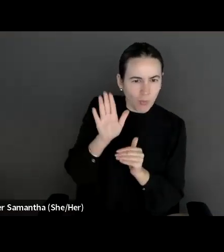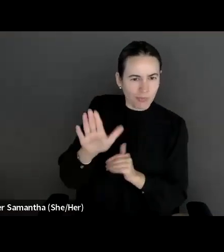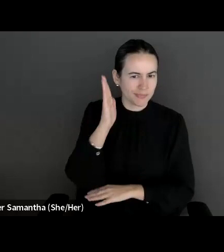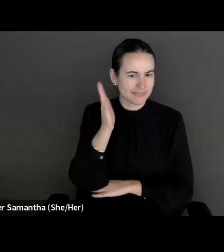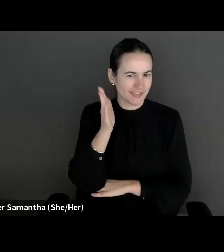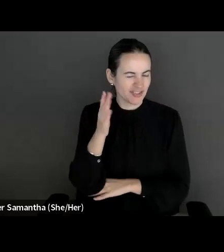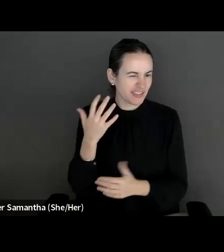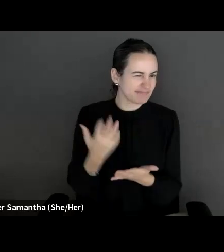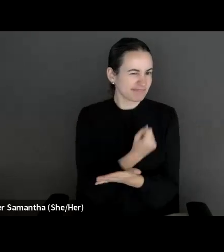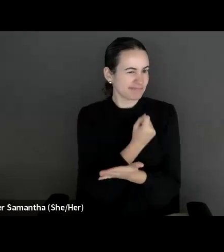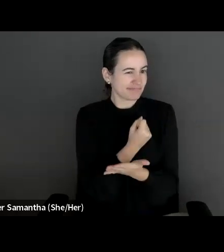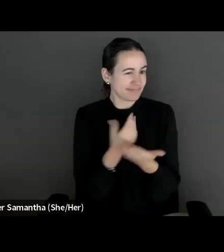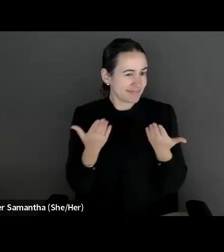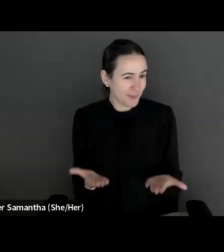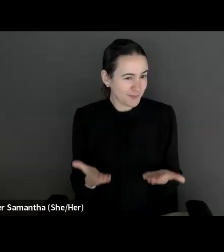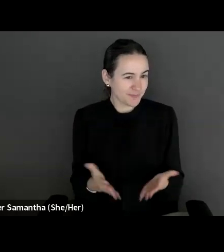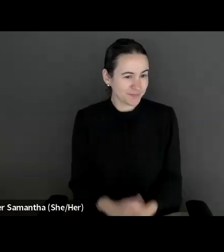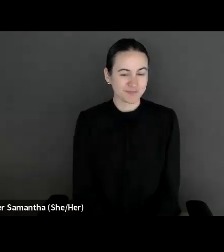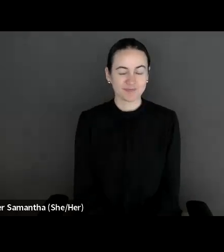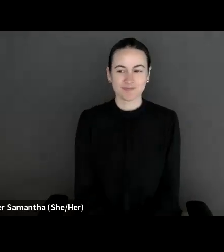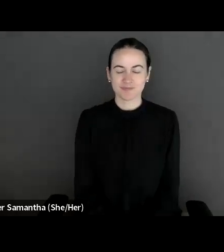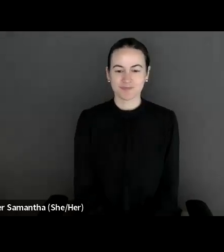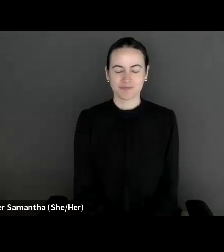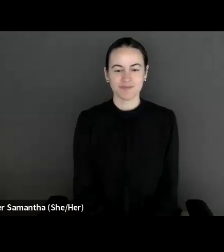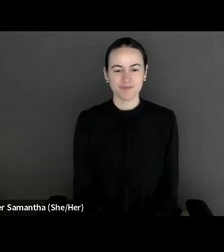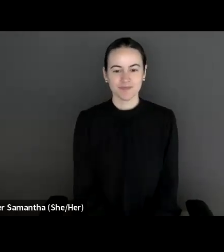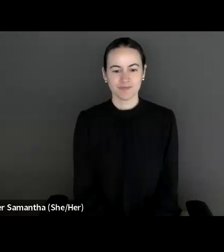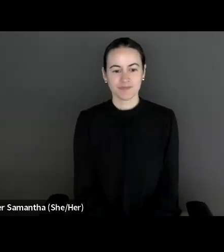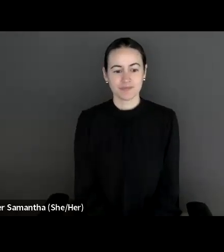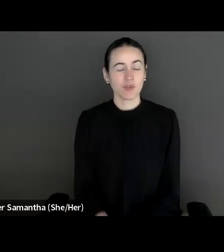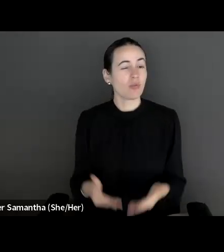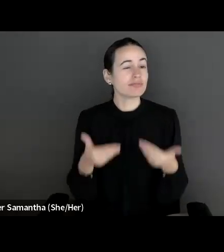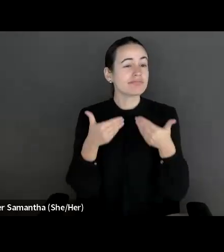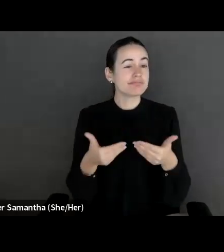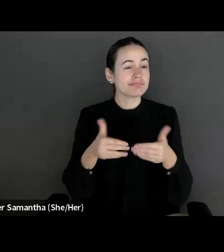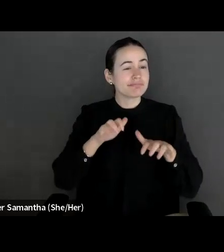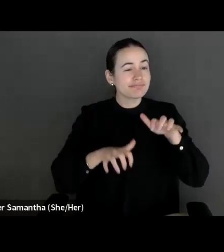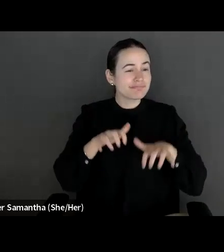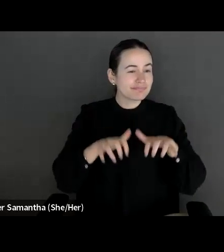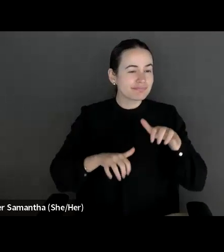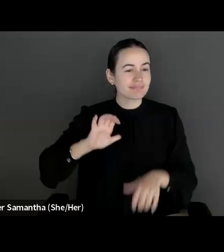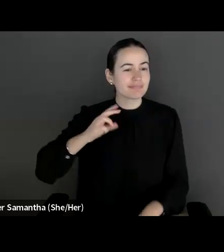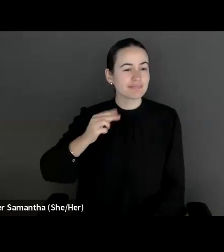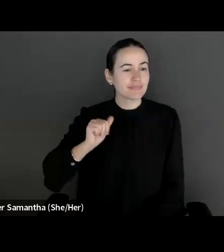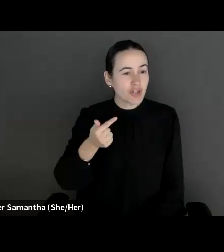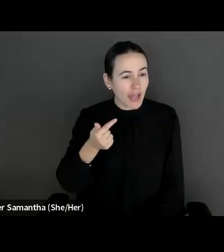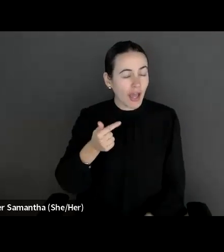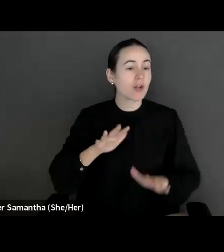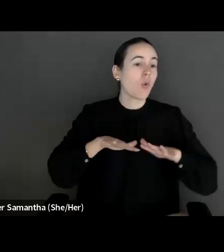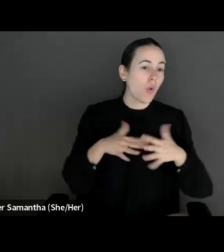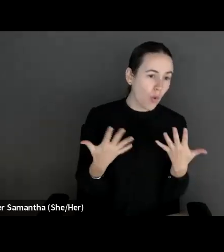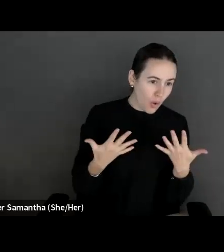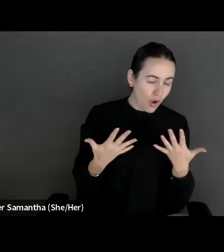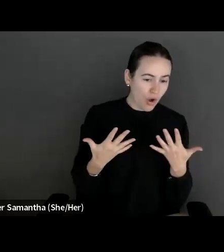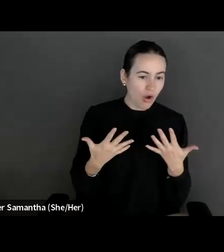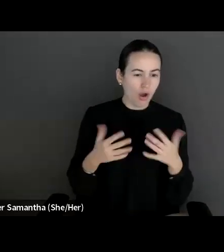So if you wish, you can either write your question in the chat area, or as I